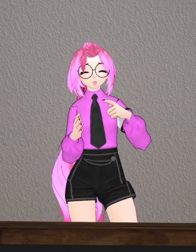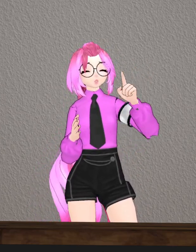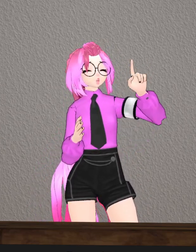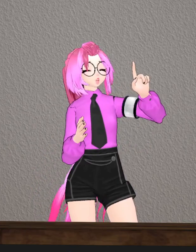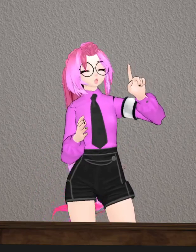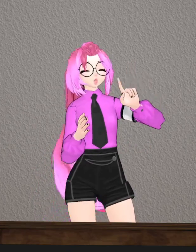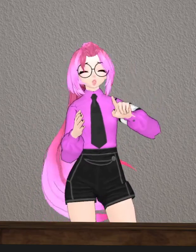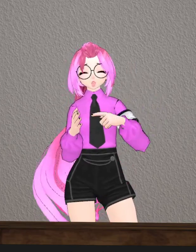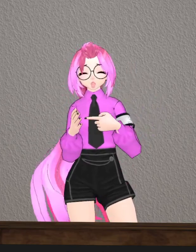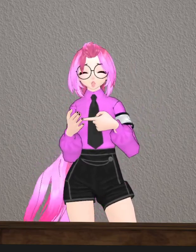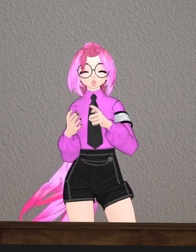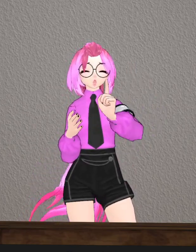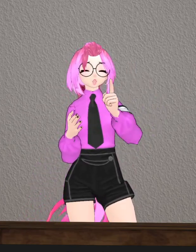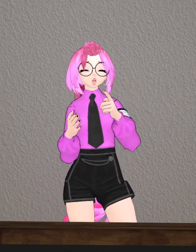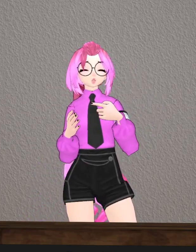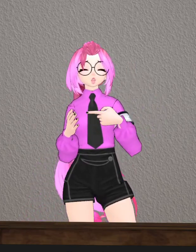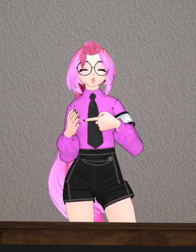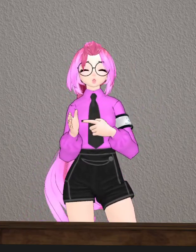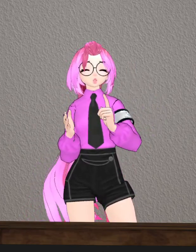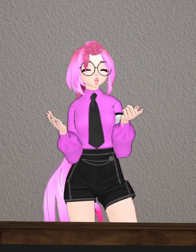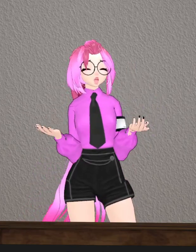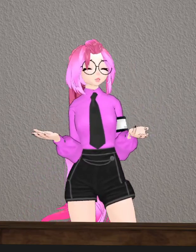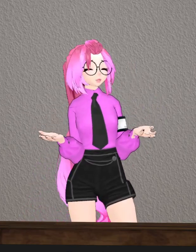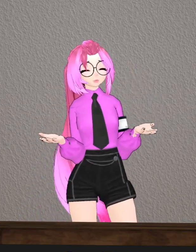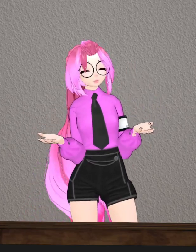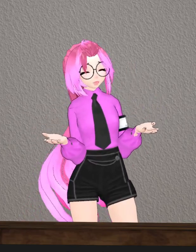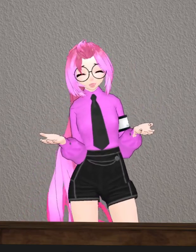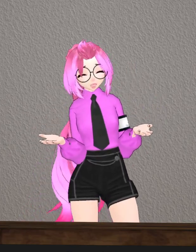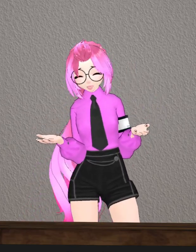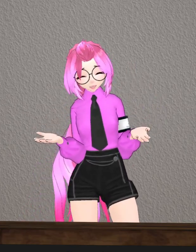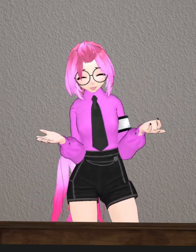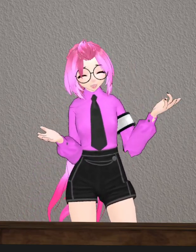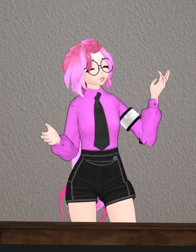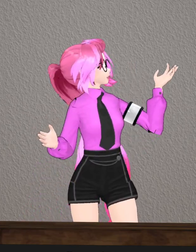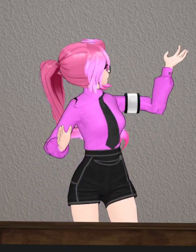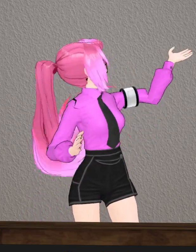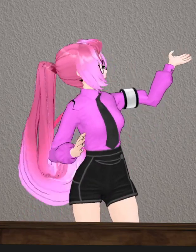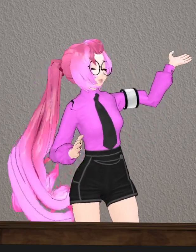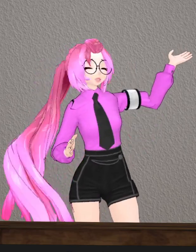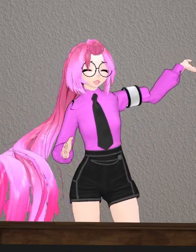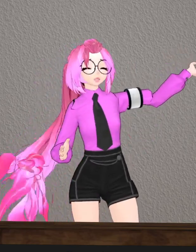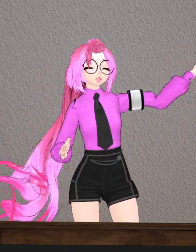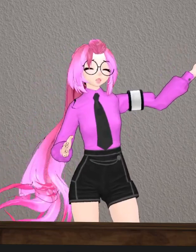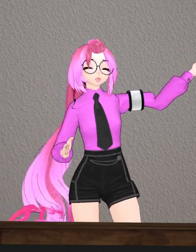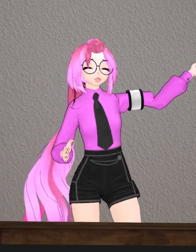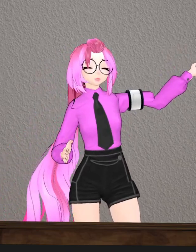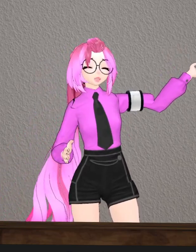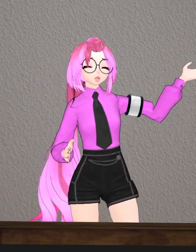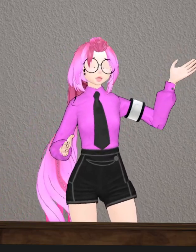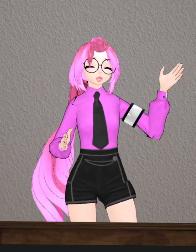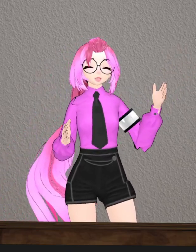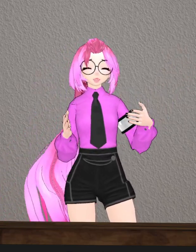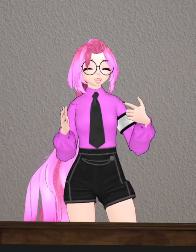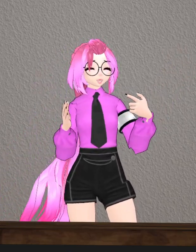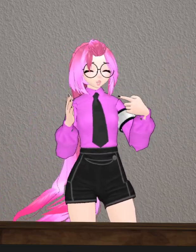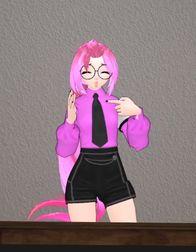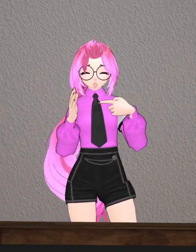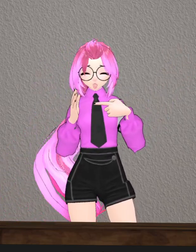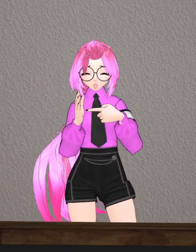So it's a pointer finger because you're swiping. But what happens if you haven't paid yet? That means you owe somebody or you have debt. So what does that look